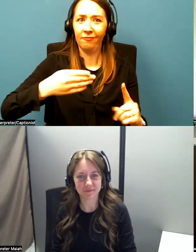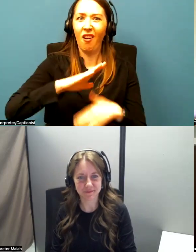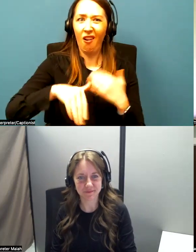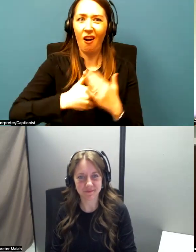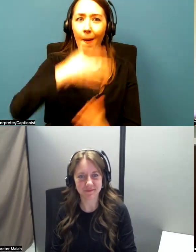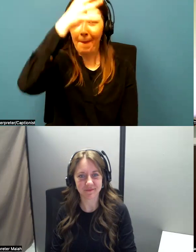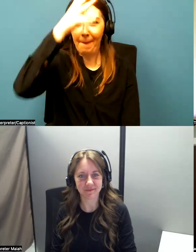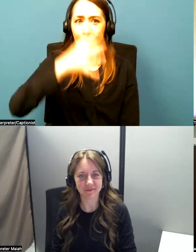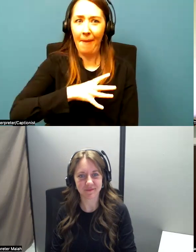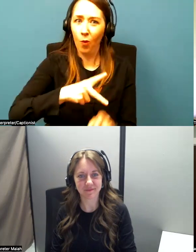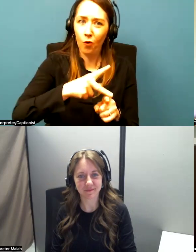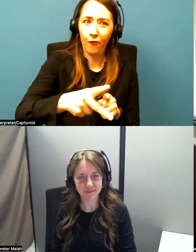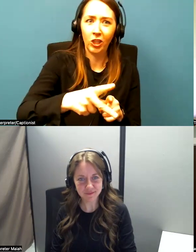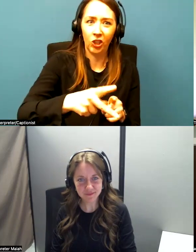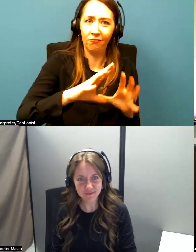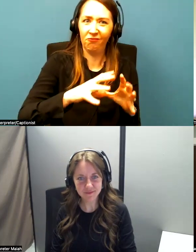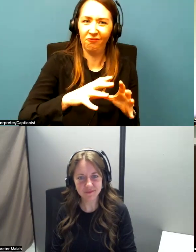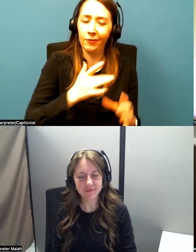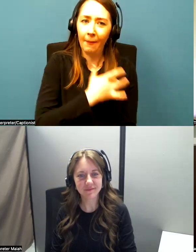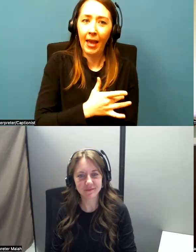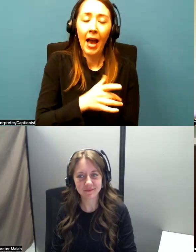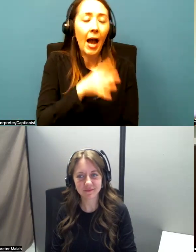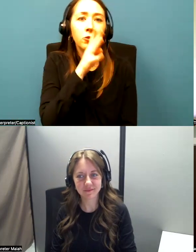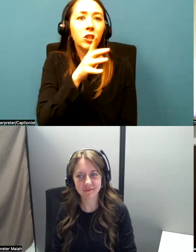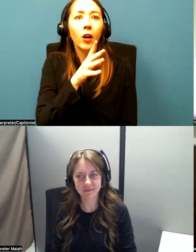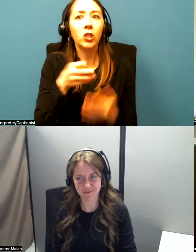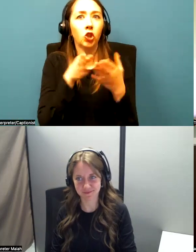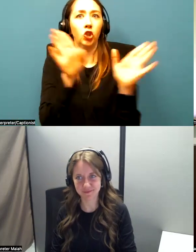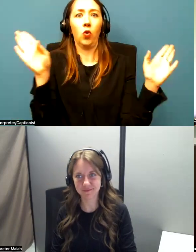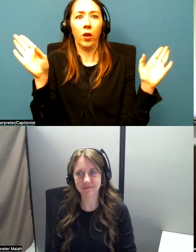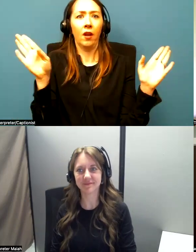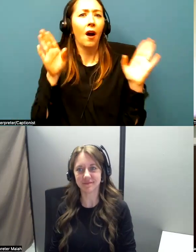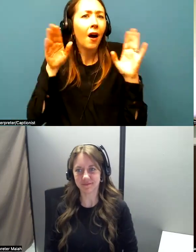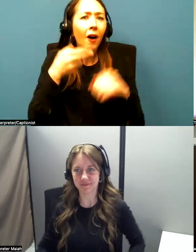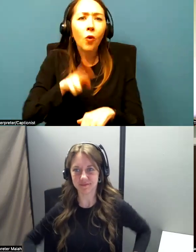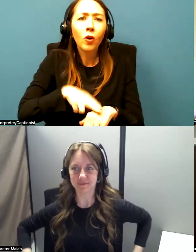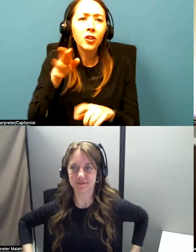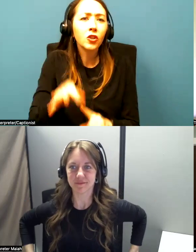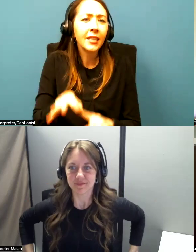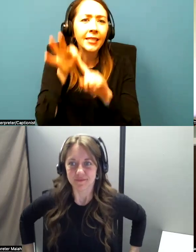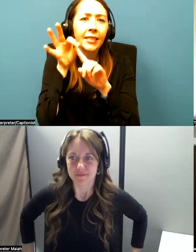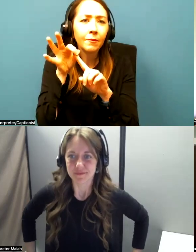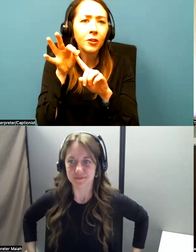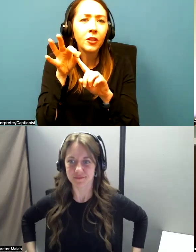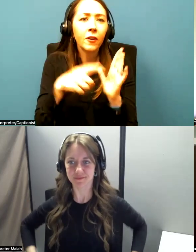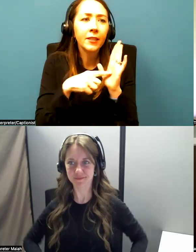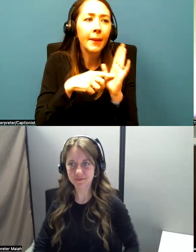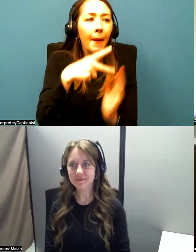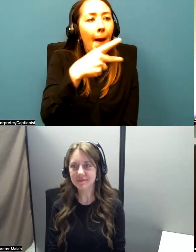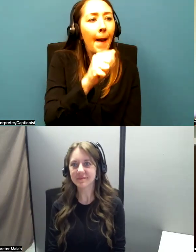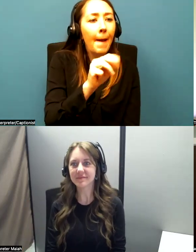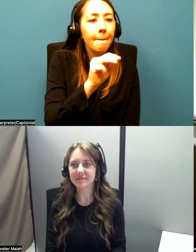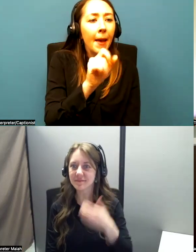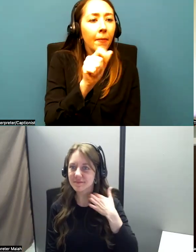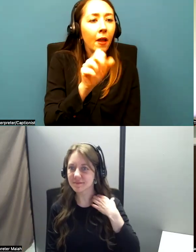male profession, and I'm speaking generally. There's, of course, incredible exceptions to this. Leslie Linka Glader, Pamela Fryman,